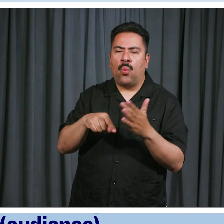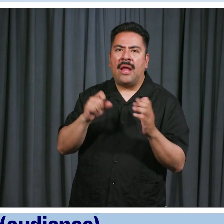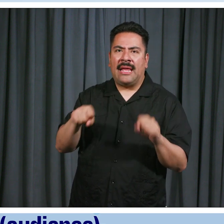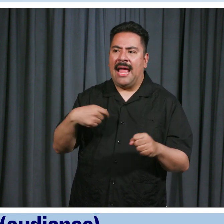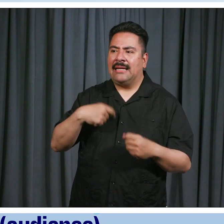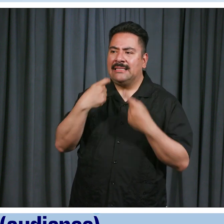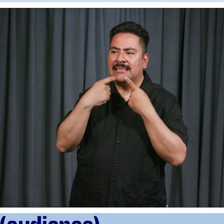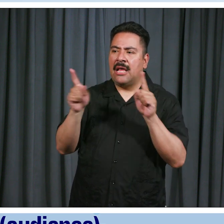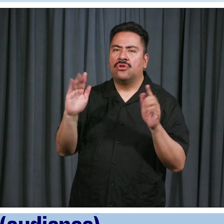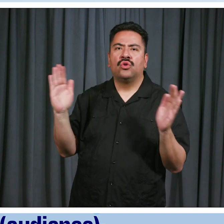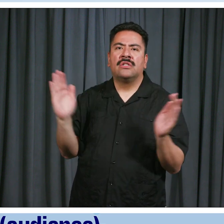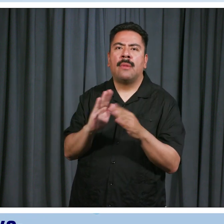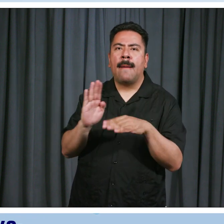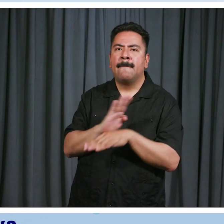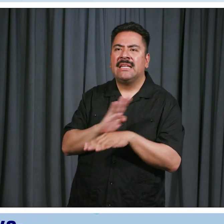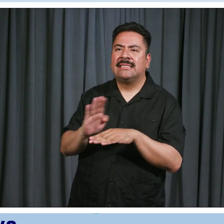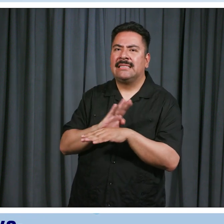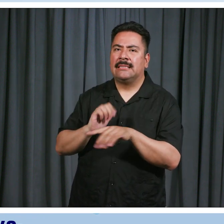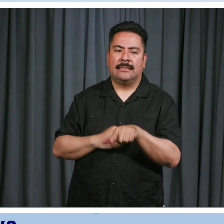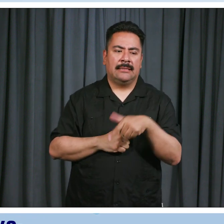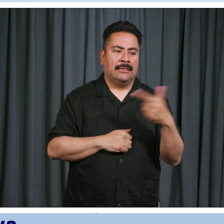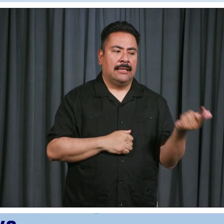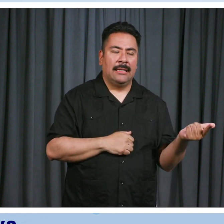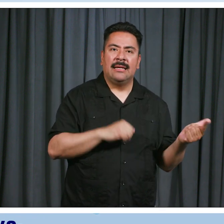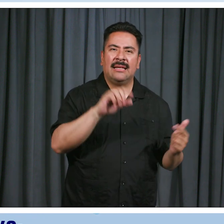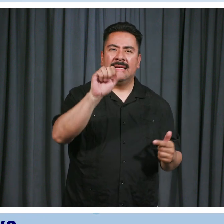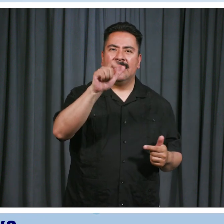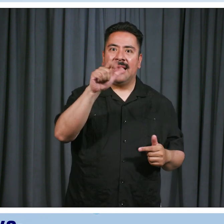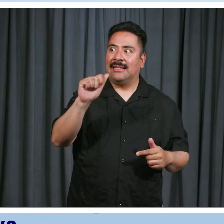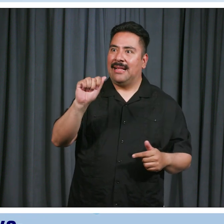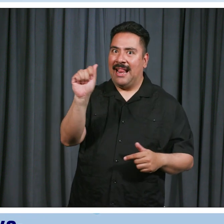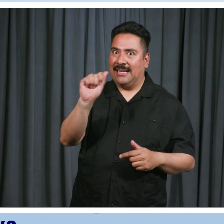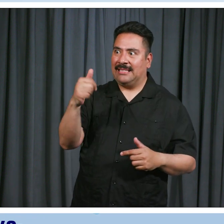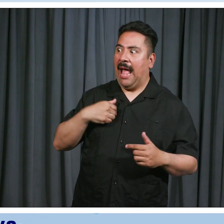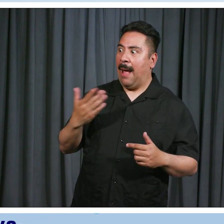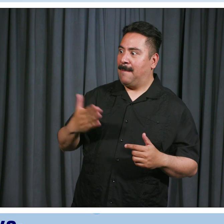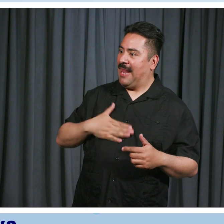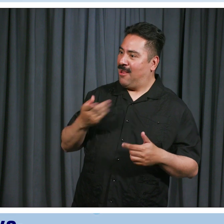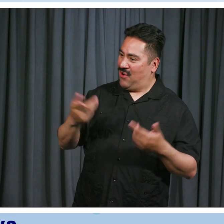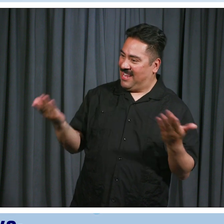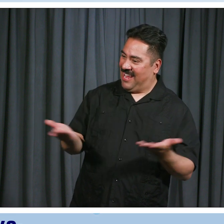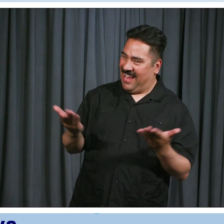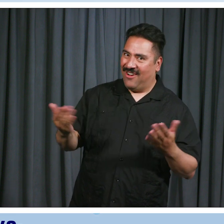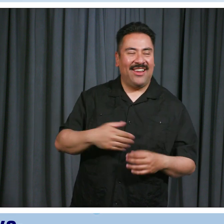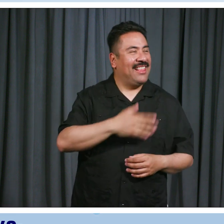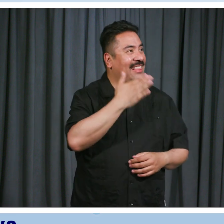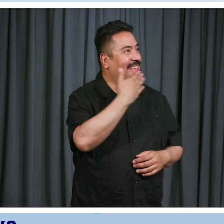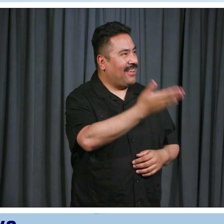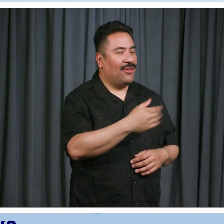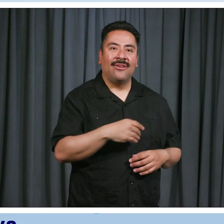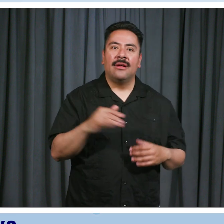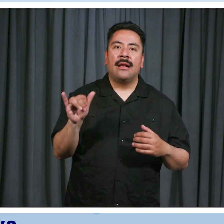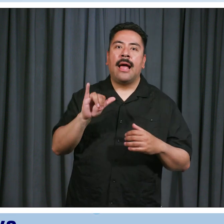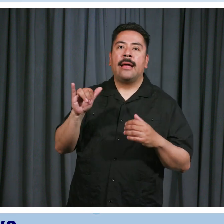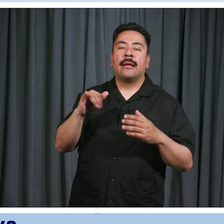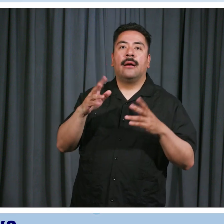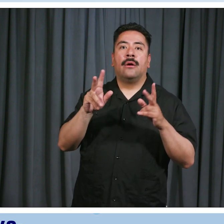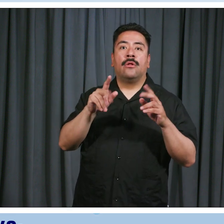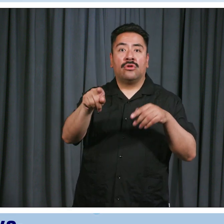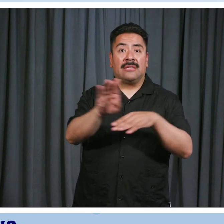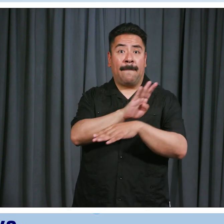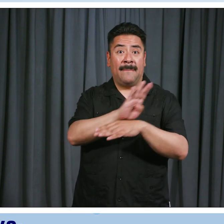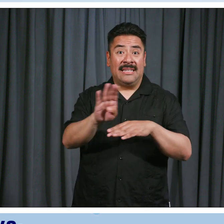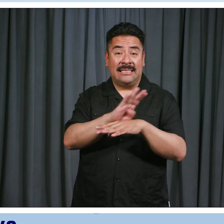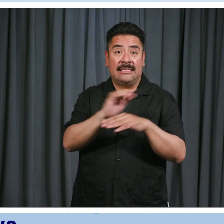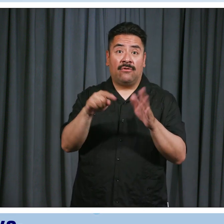tell to our small businesses? So glad you're here. What I would say is it's just like person-facing businesses, retail,